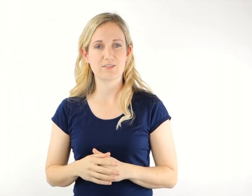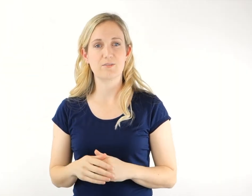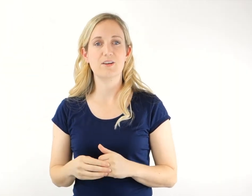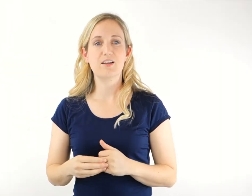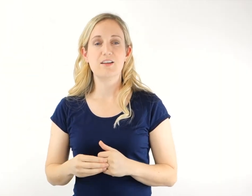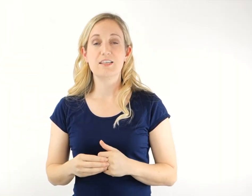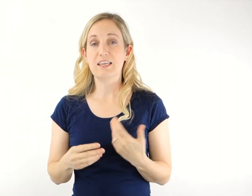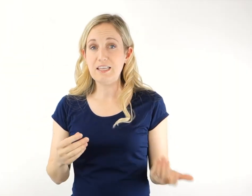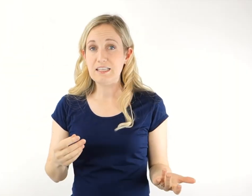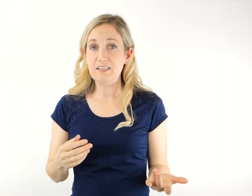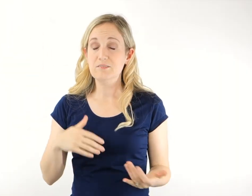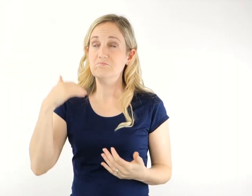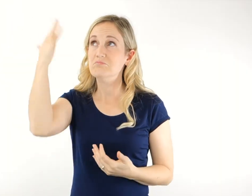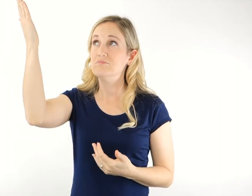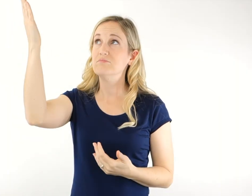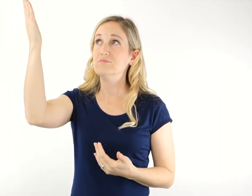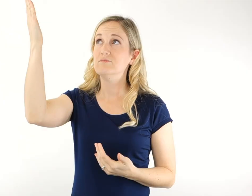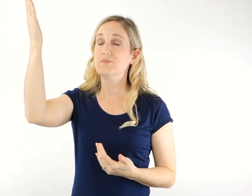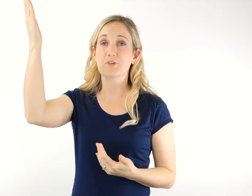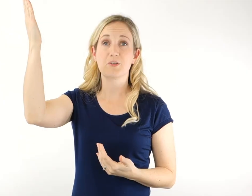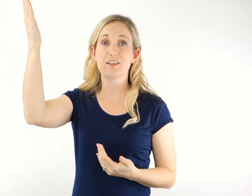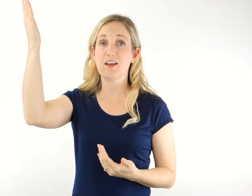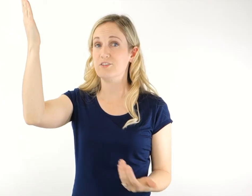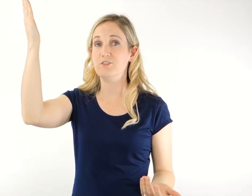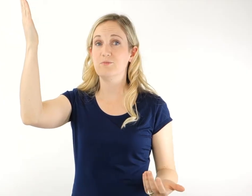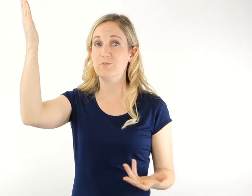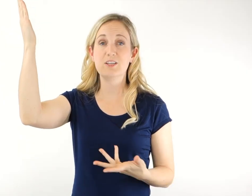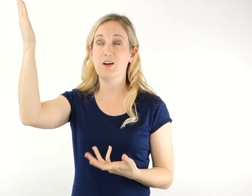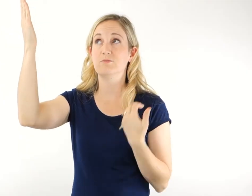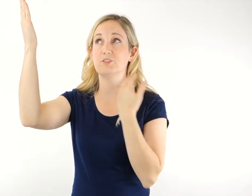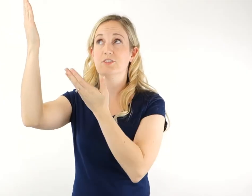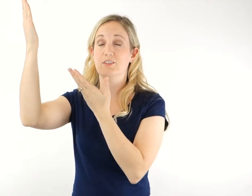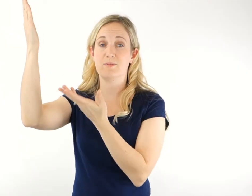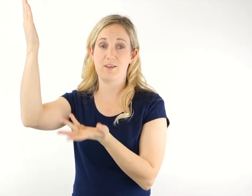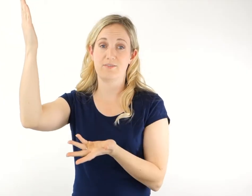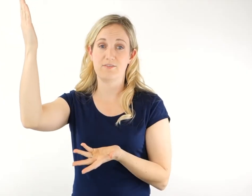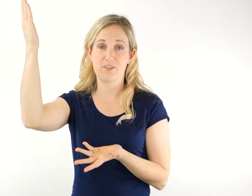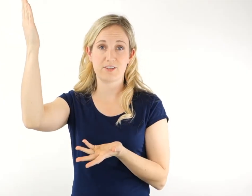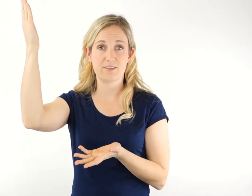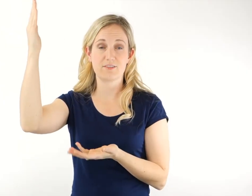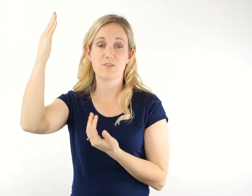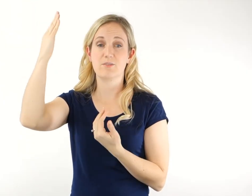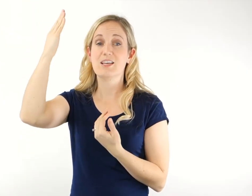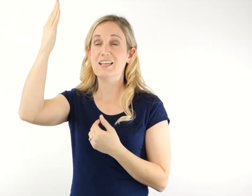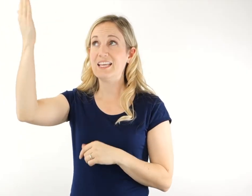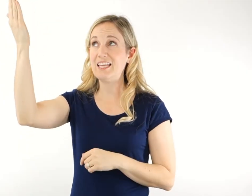So he, go like that, and we know you're talking about Heavenly Father again. So